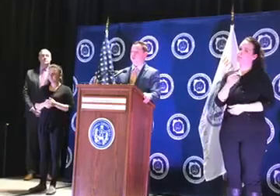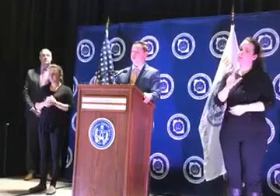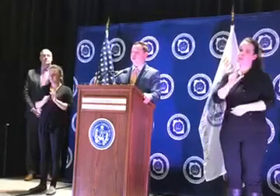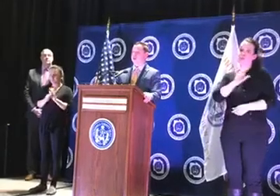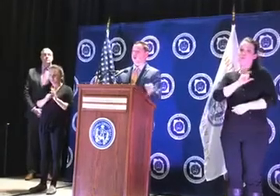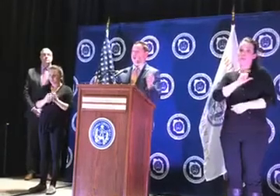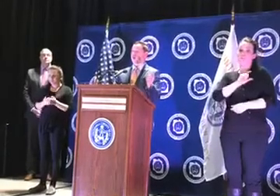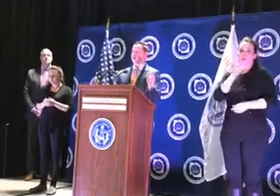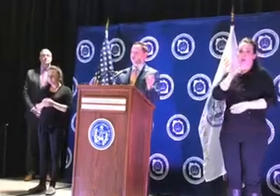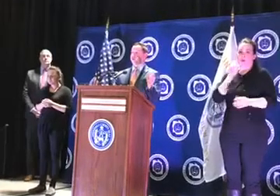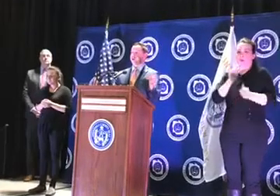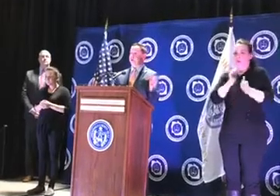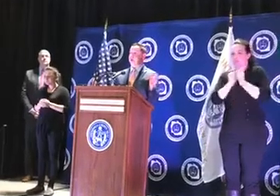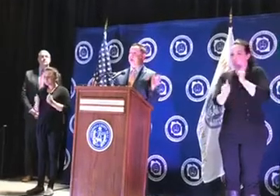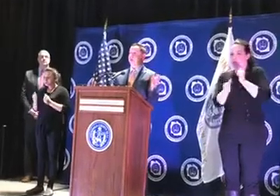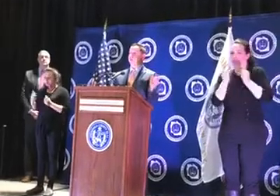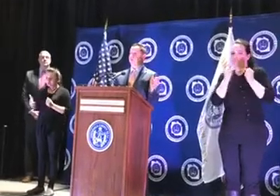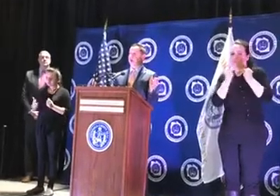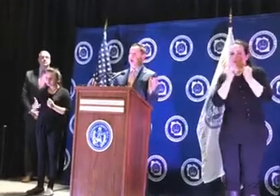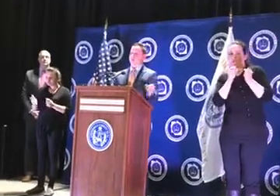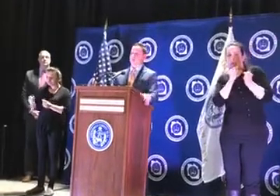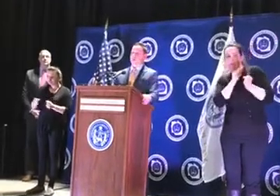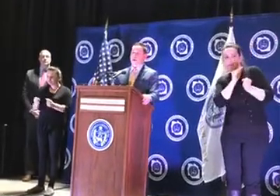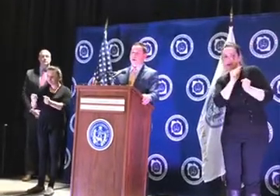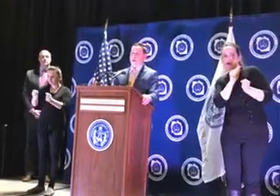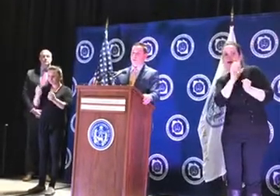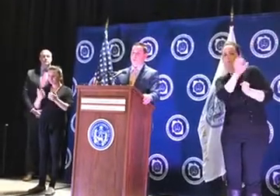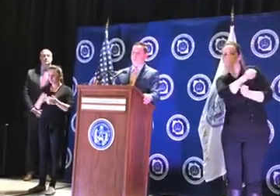those locations. I don't know if it was actually happening or not.